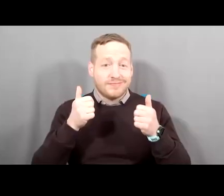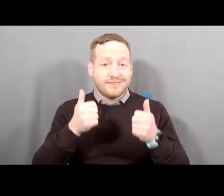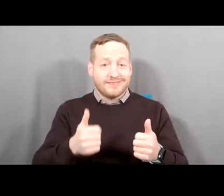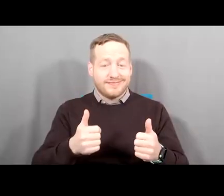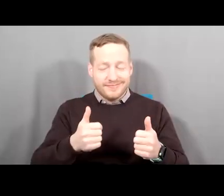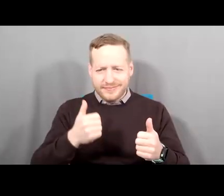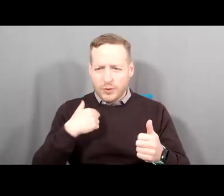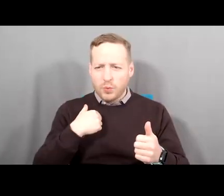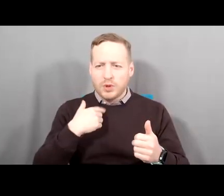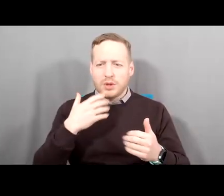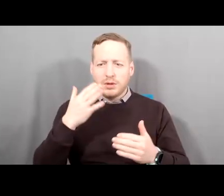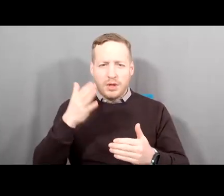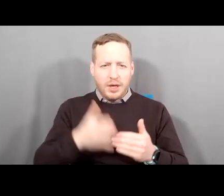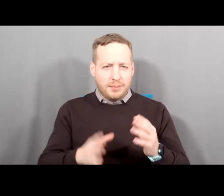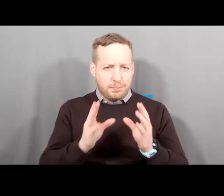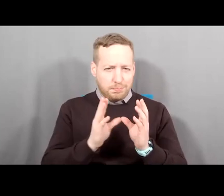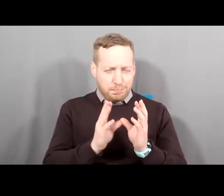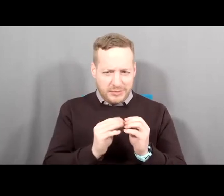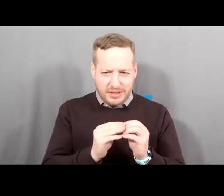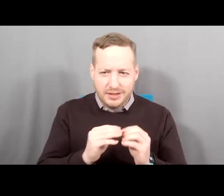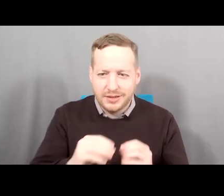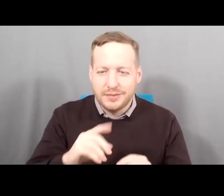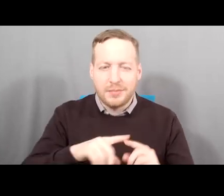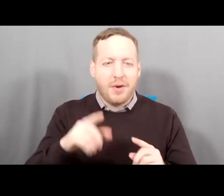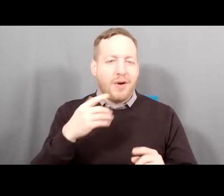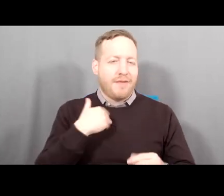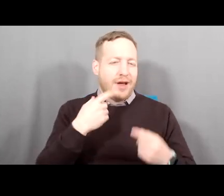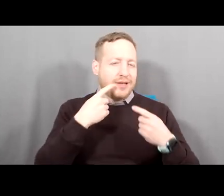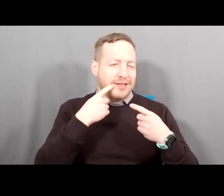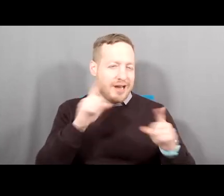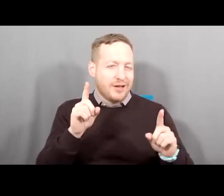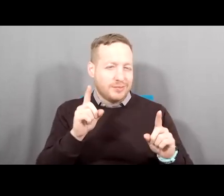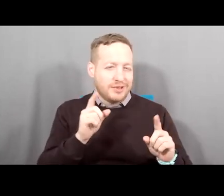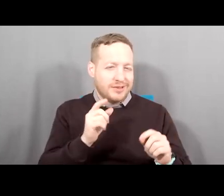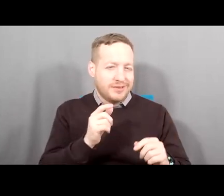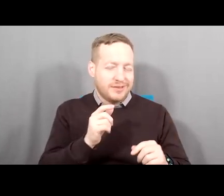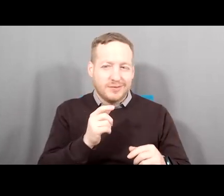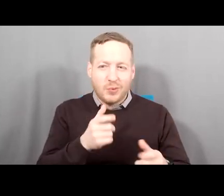Thank you. Okay, so we're at the end of our meeting,